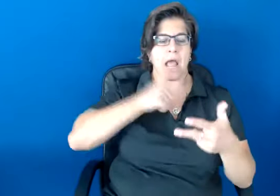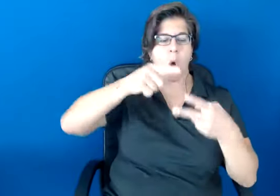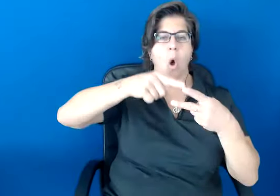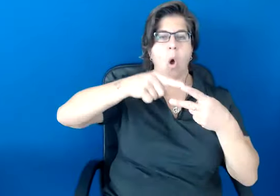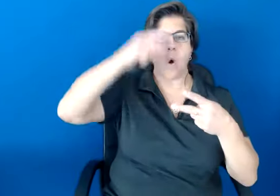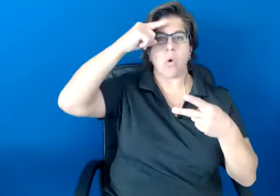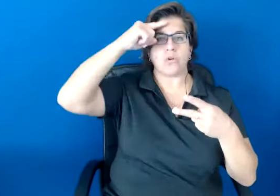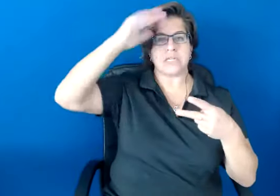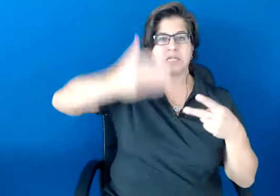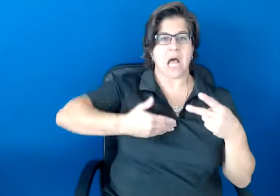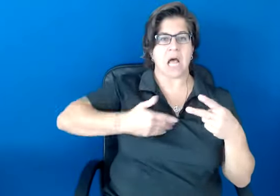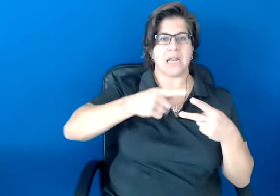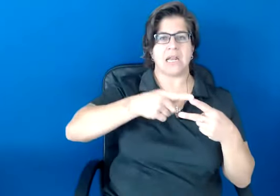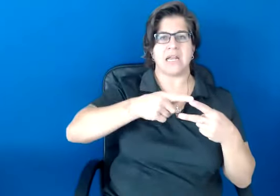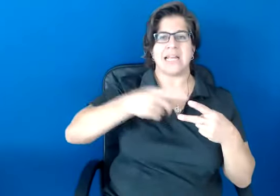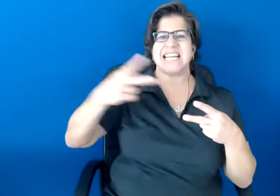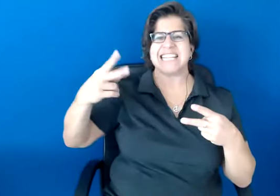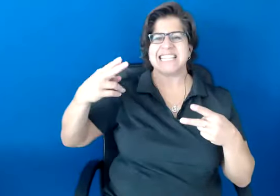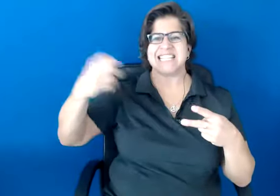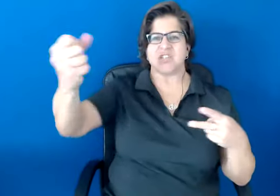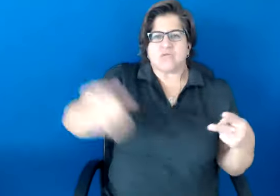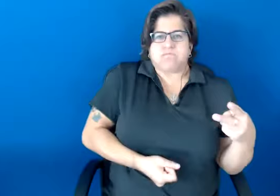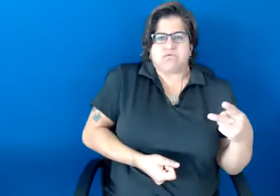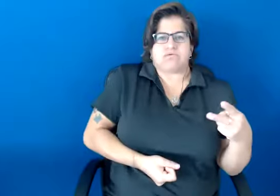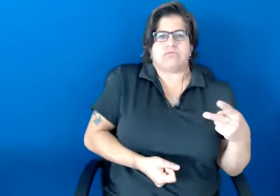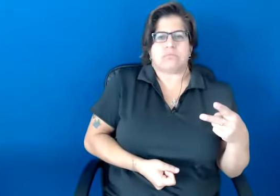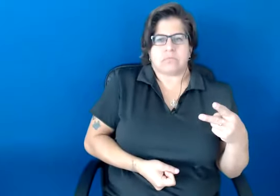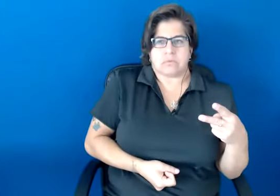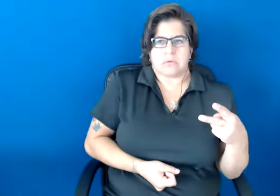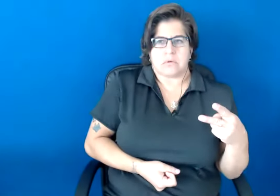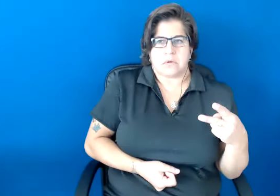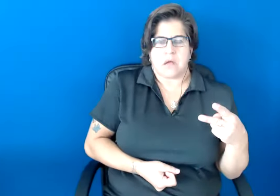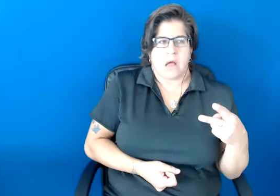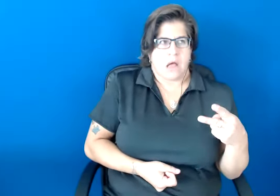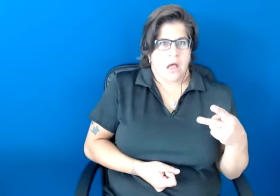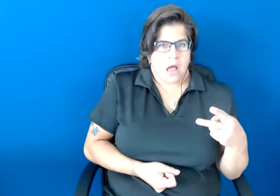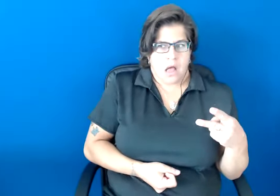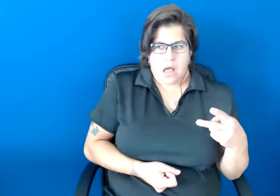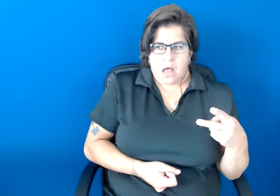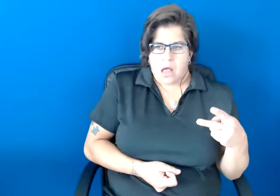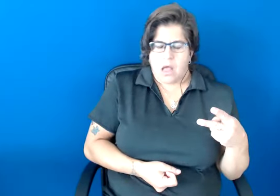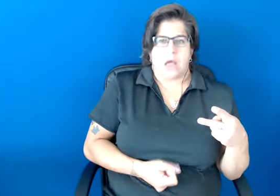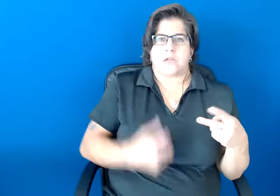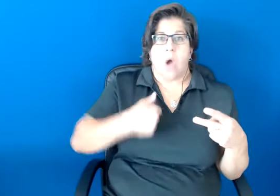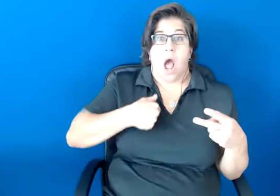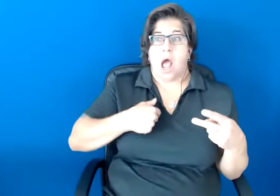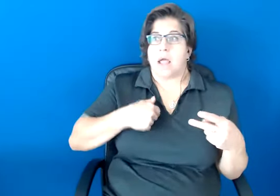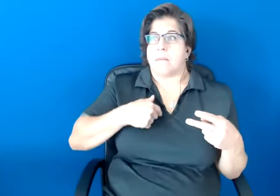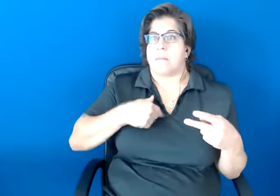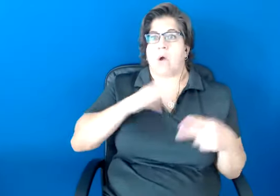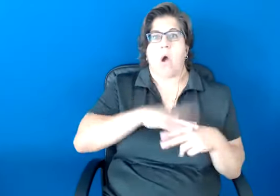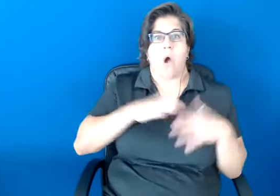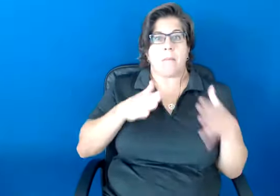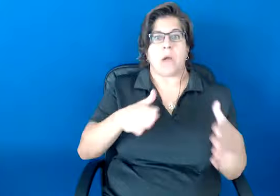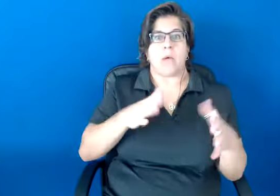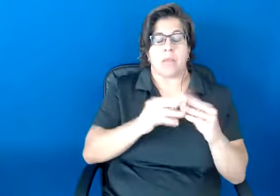pair of scissors in his stomach. And I was on my way to that meeting, and I was just hysterical. And when I got to